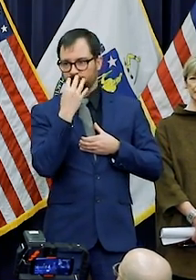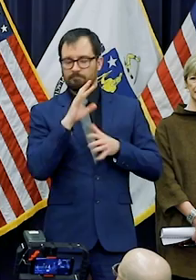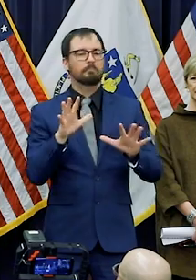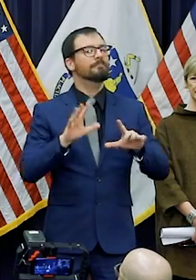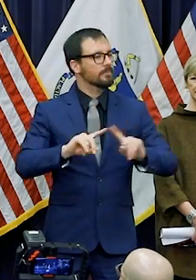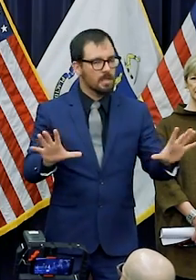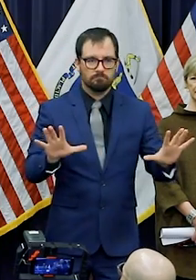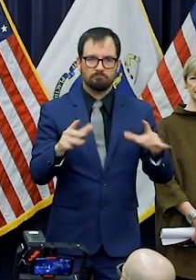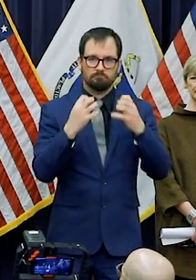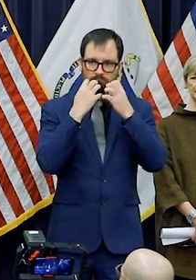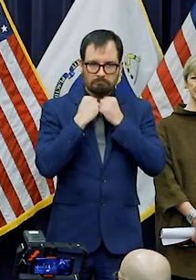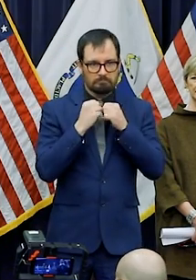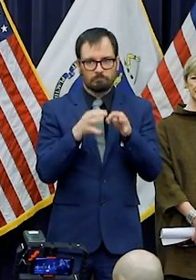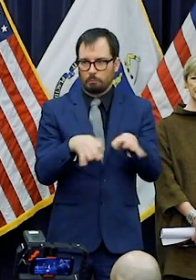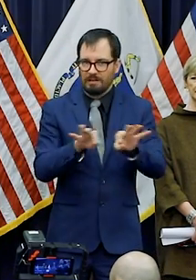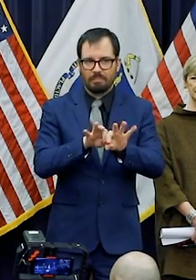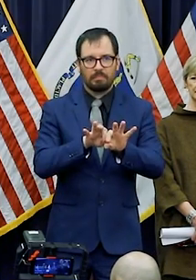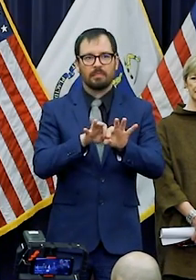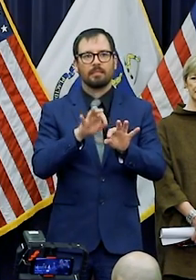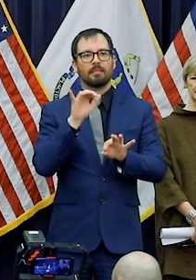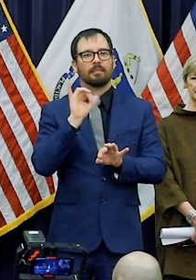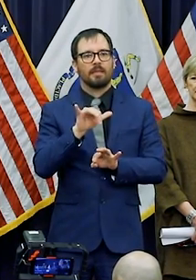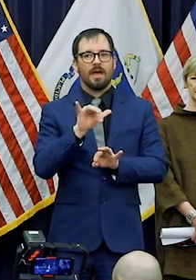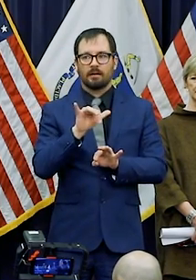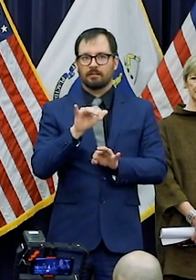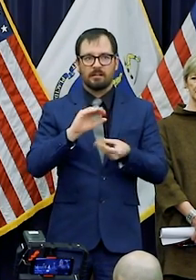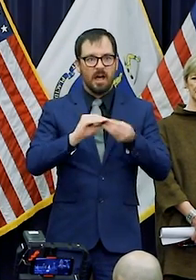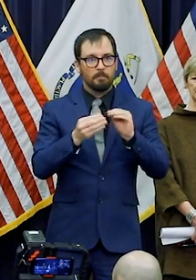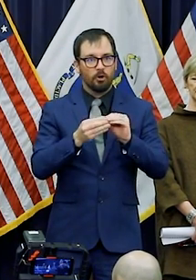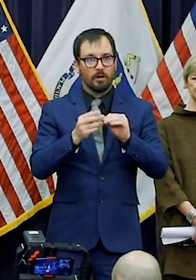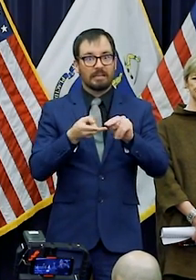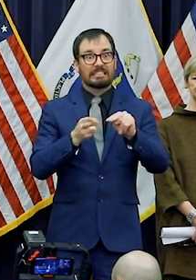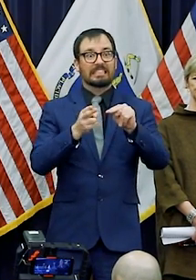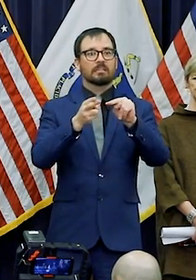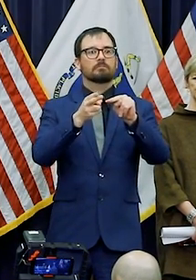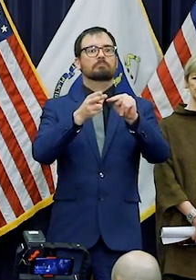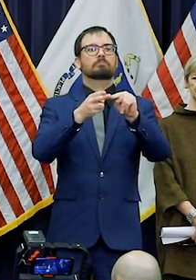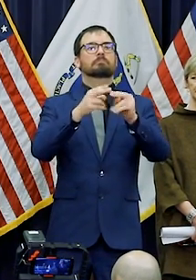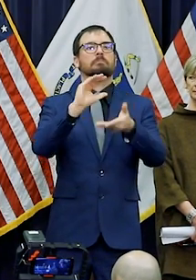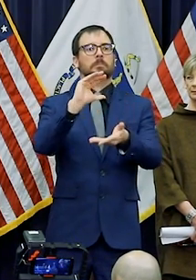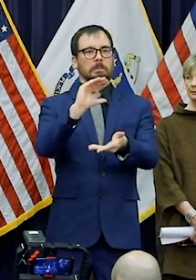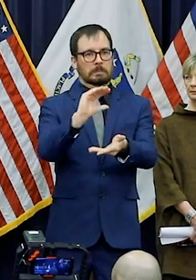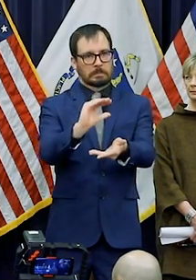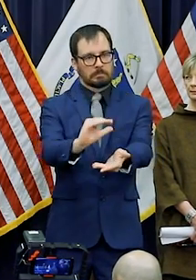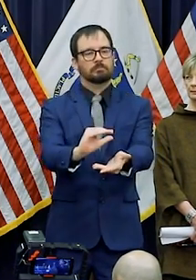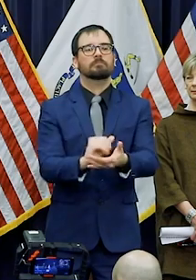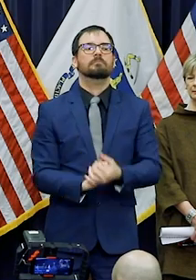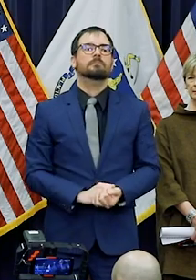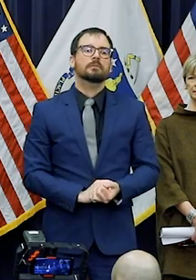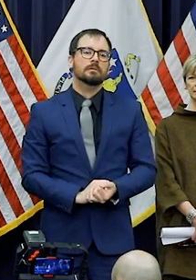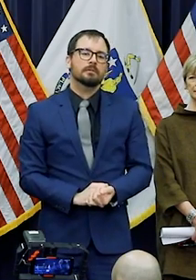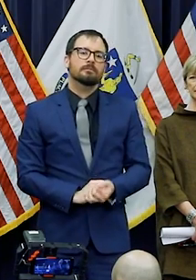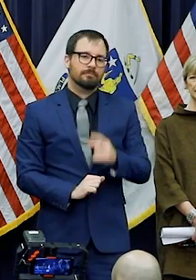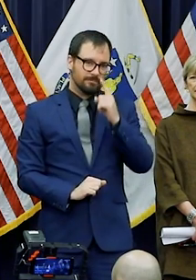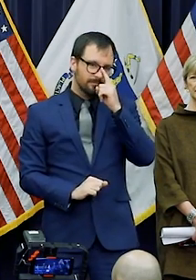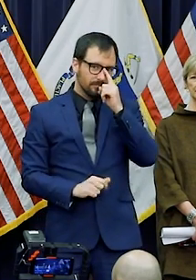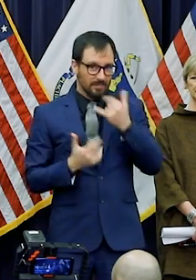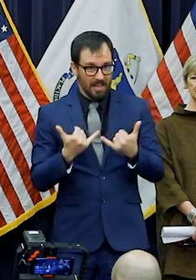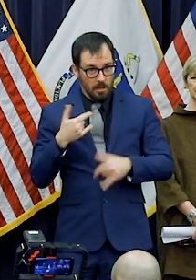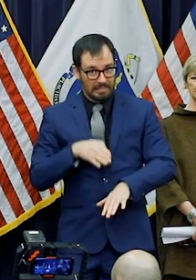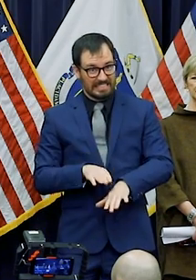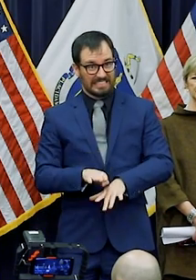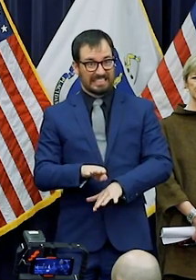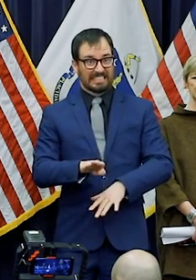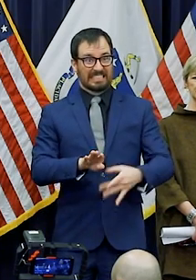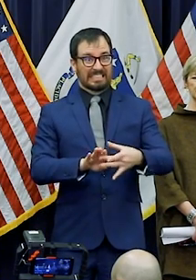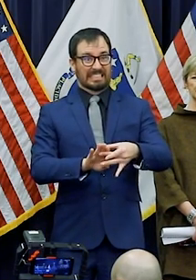Every epidemic has a beginning, a middle, and an end. And while it's sometimes challenging to know where we are in